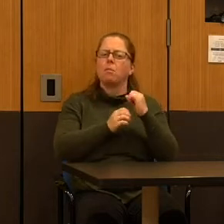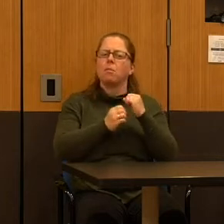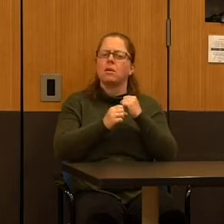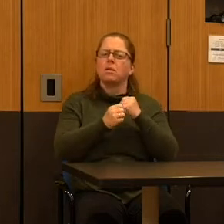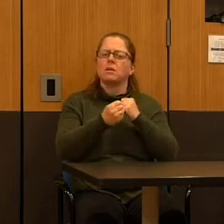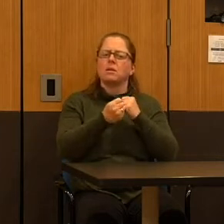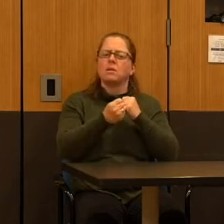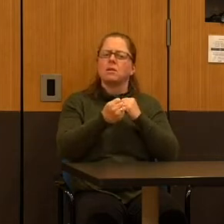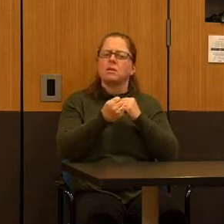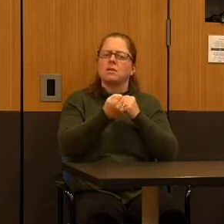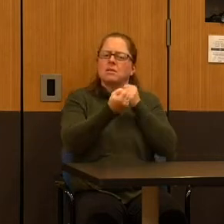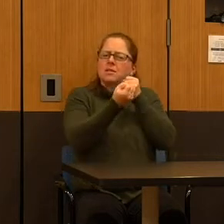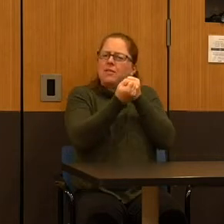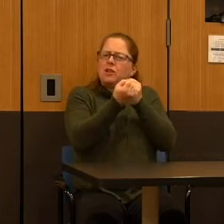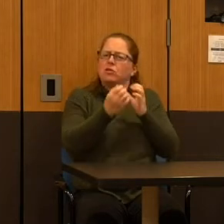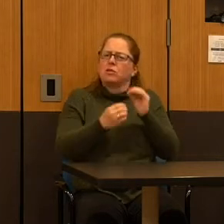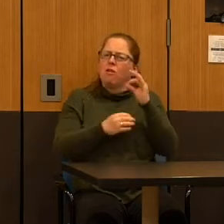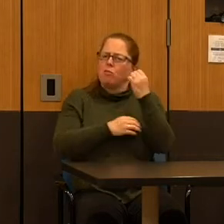somewhat defenders of the protesters.